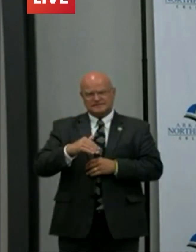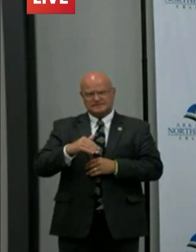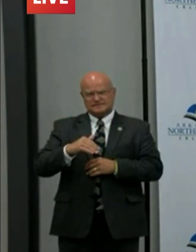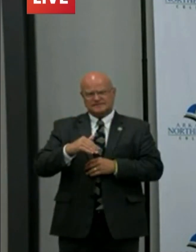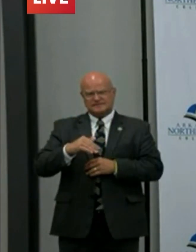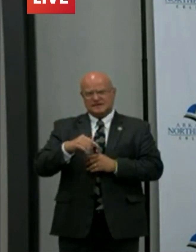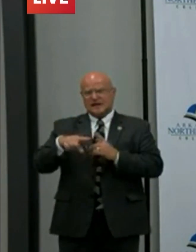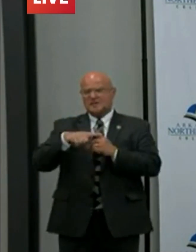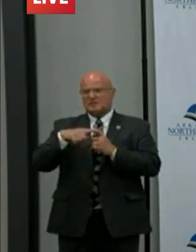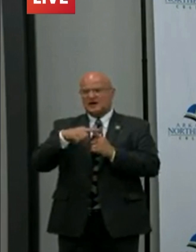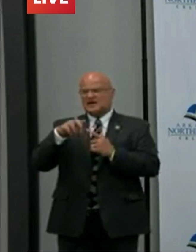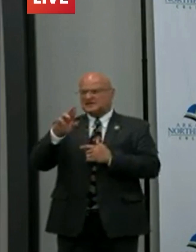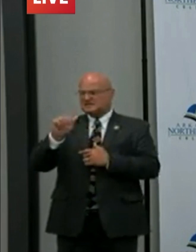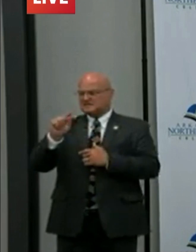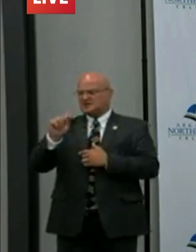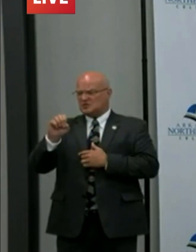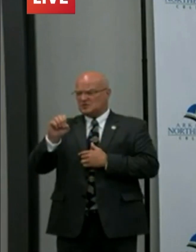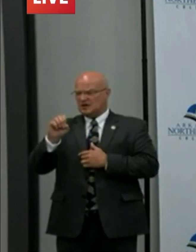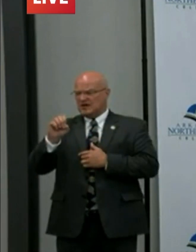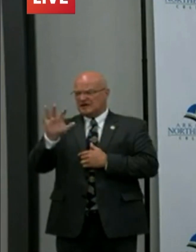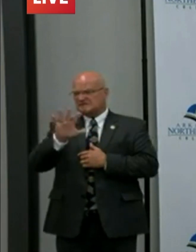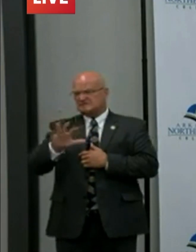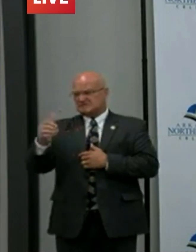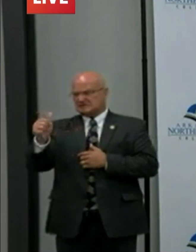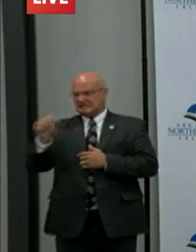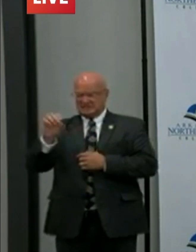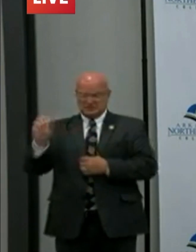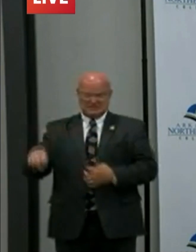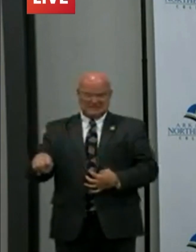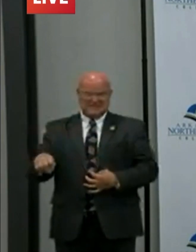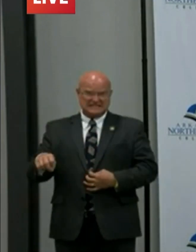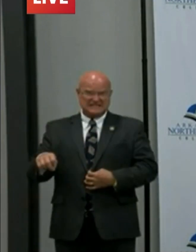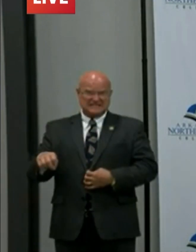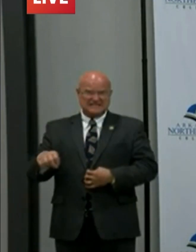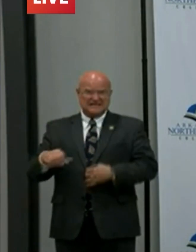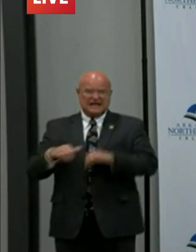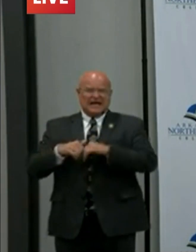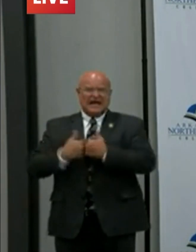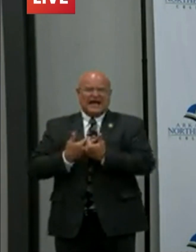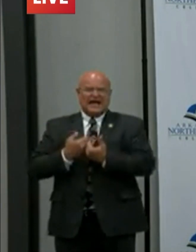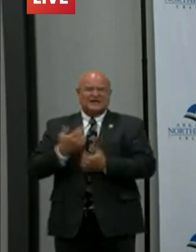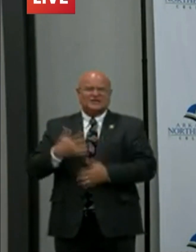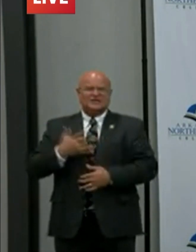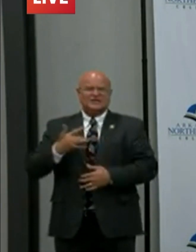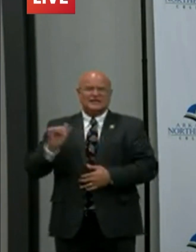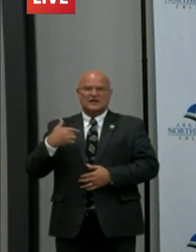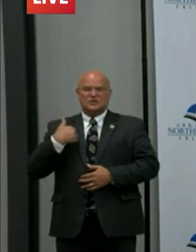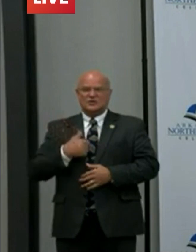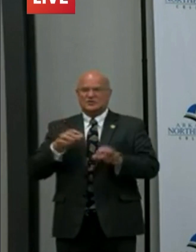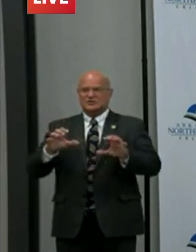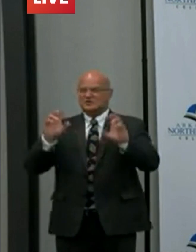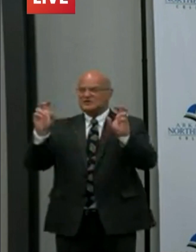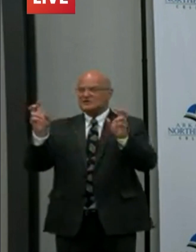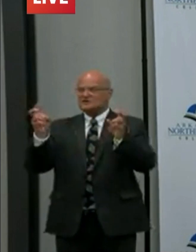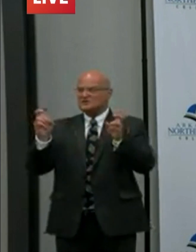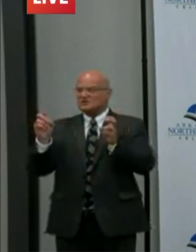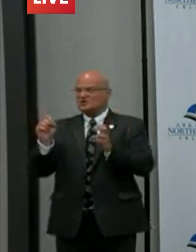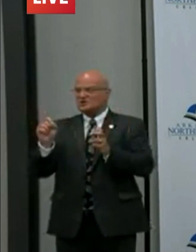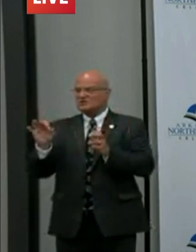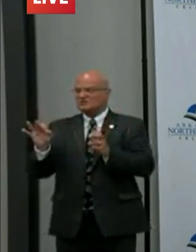and the positivity rates kind of hovering around 10%, how do you feel like we're doing in terms